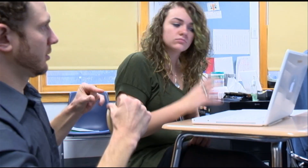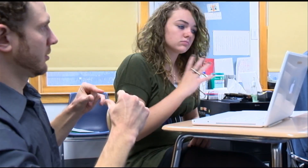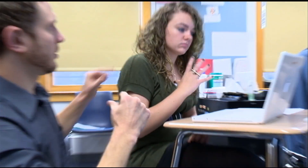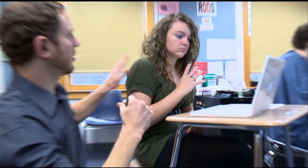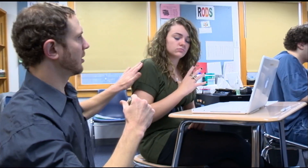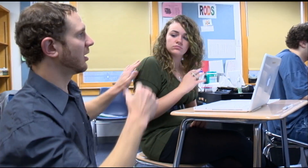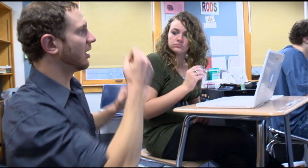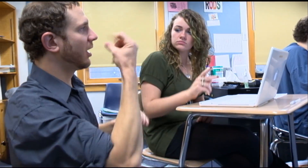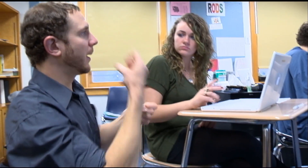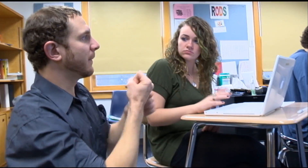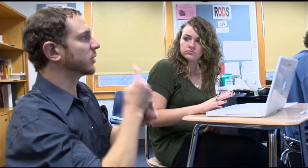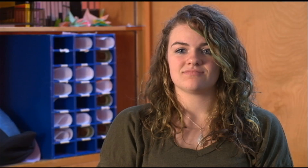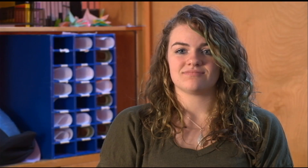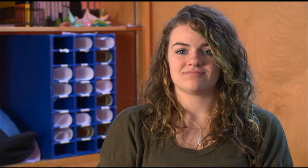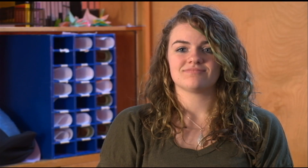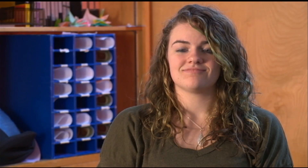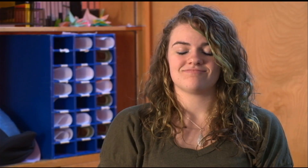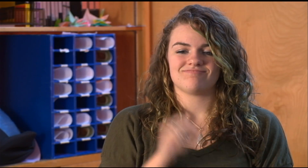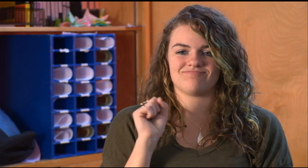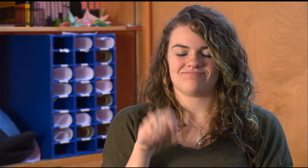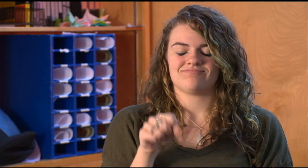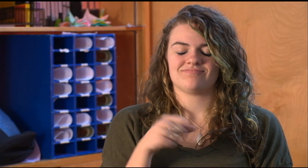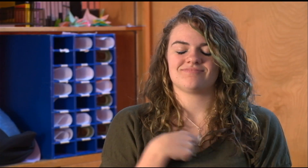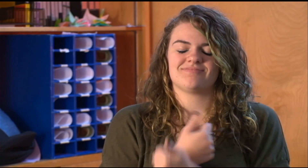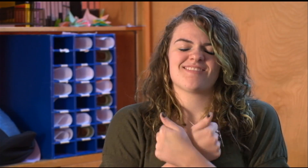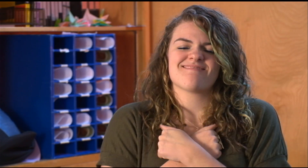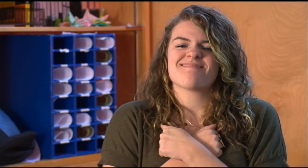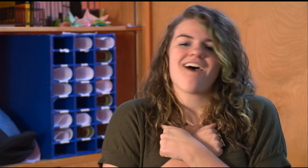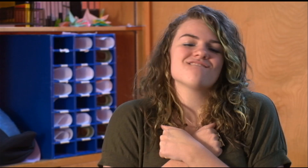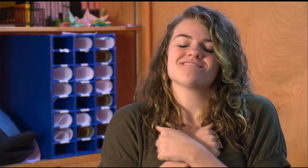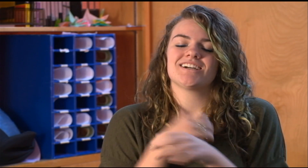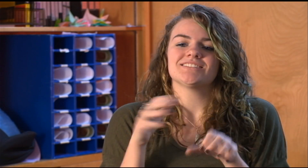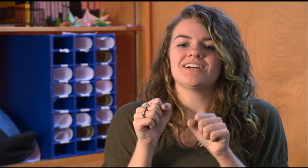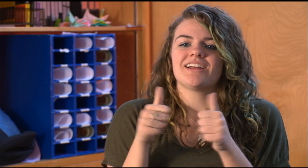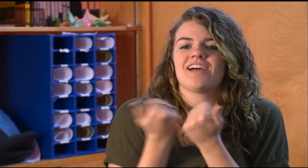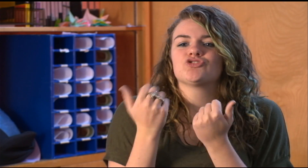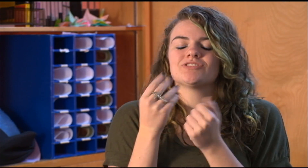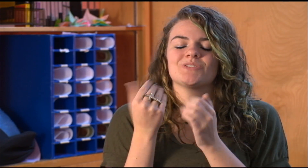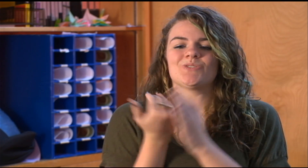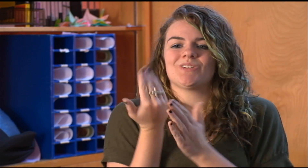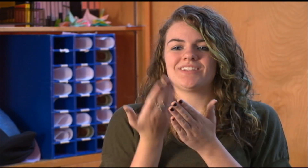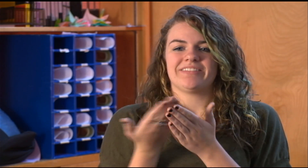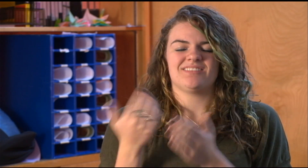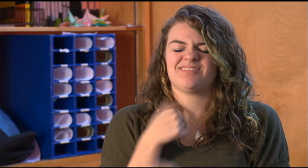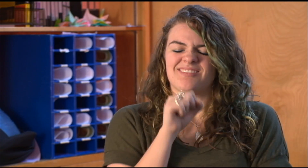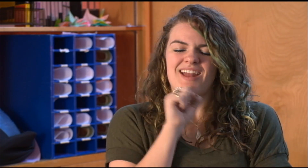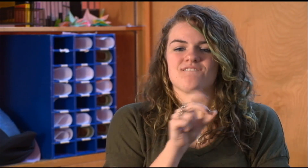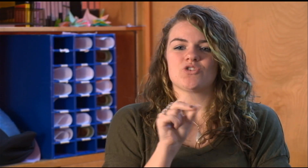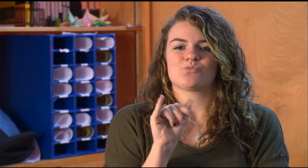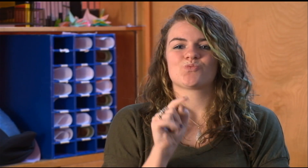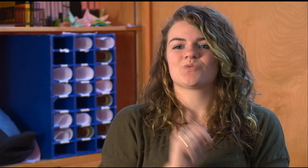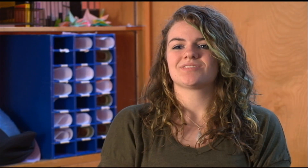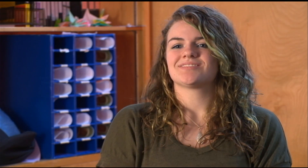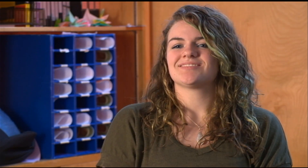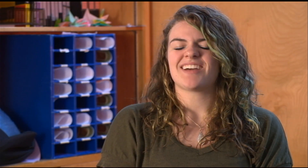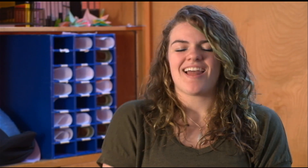So to learn to address those fears now is a great thing. I love new challenges. I love to take on new things. Just love it.